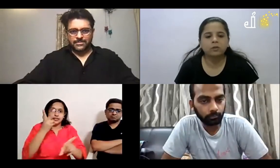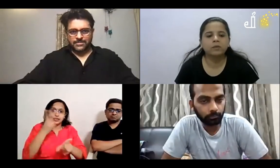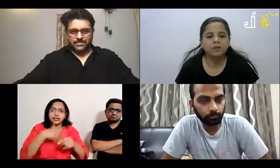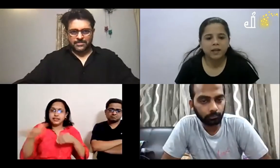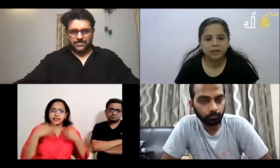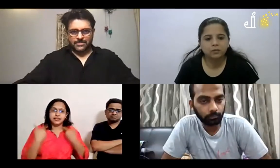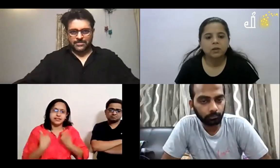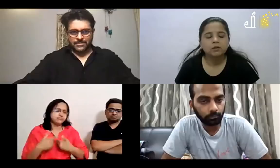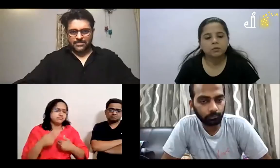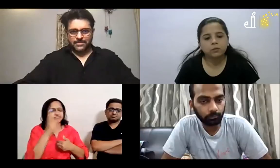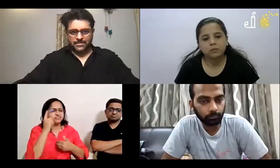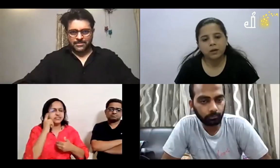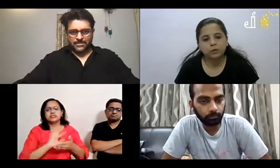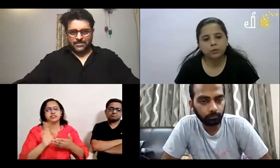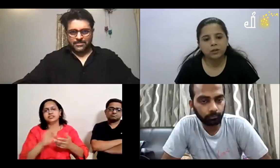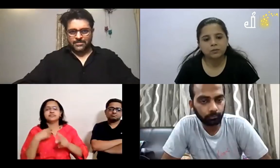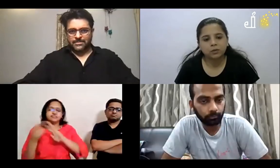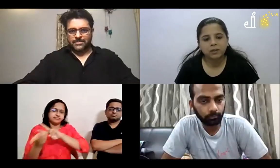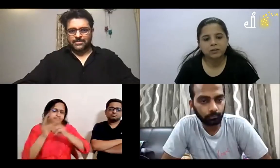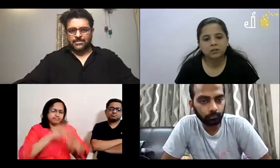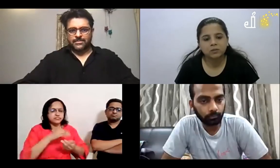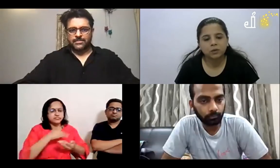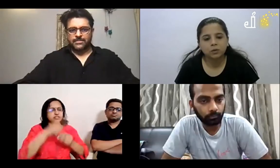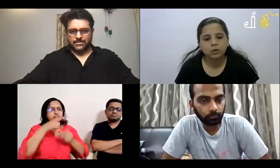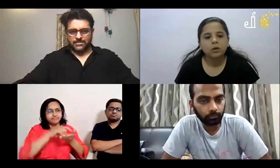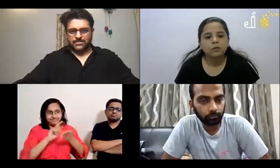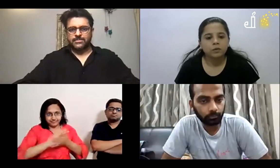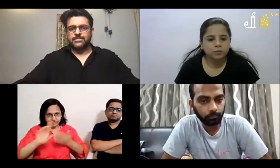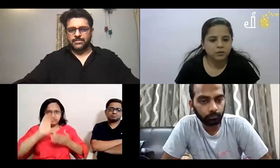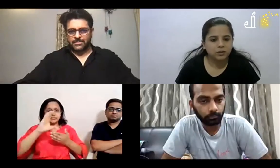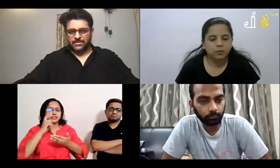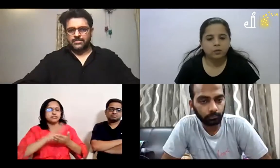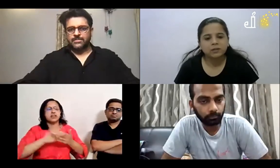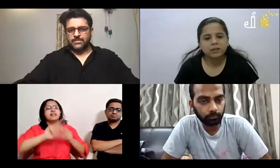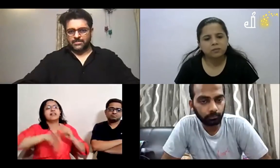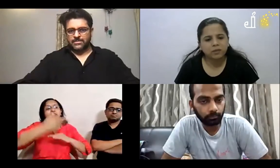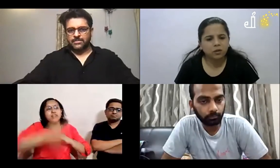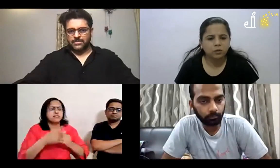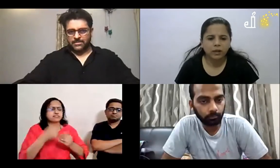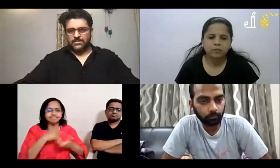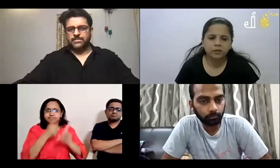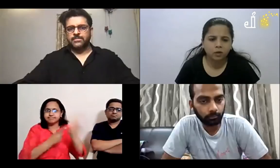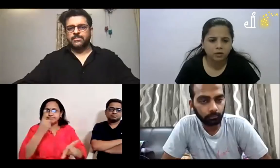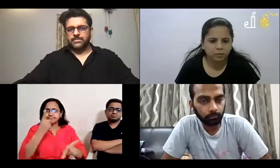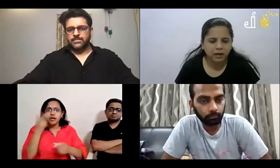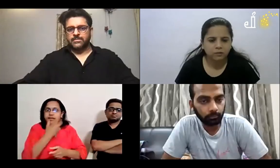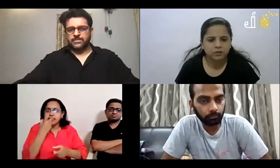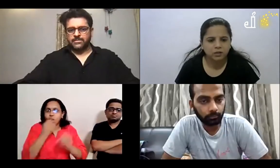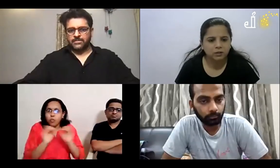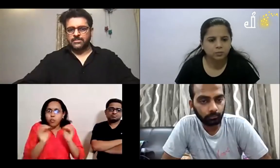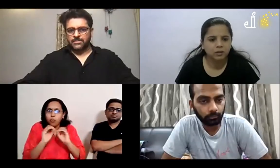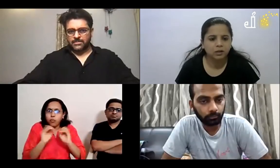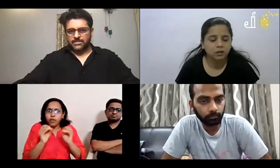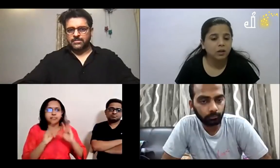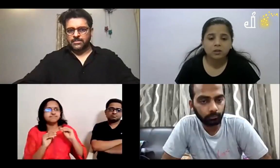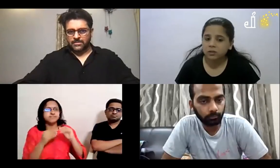later on, we were signing. So for 1 or 2 years, we thought that she will go for the speech therapy and all. Then we thought, okay, after the cochlear implant was done,